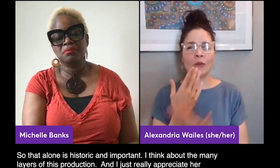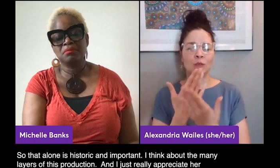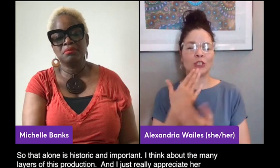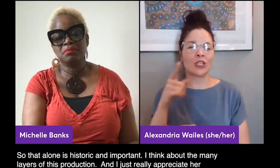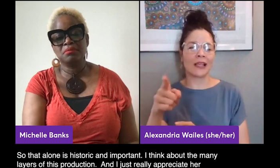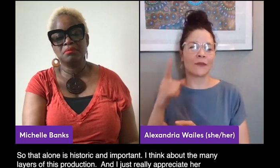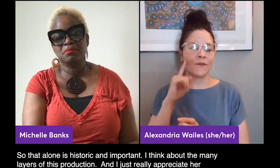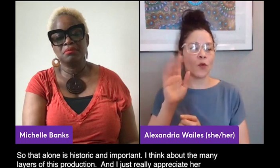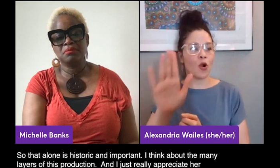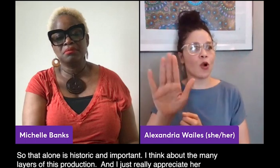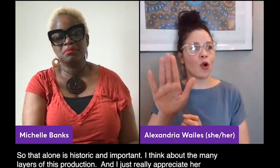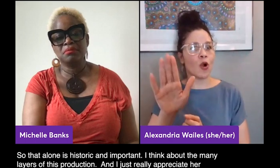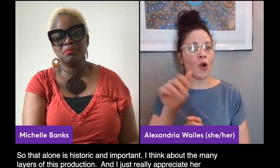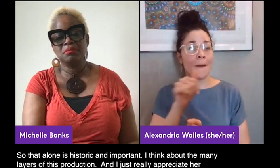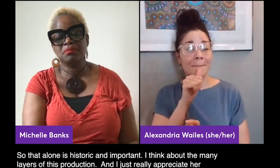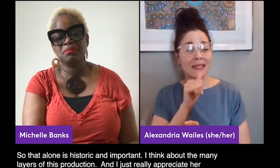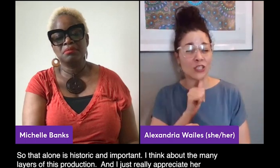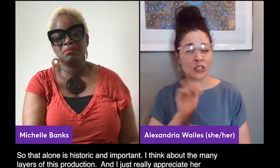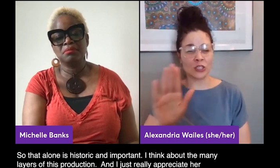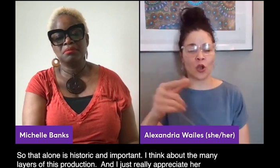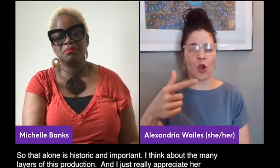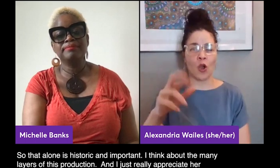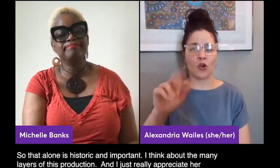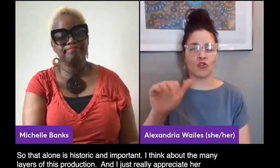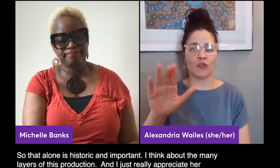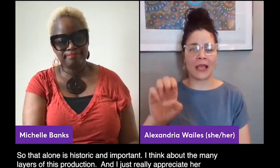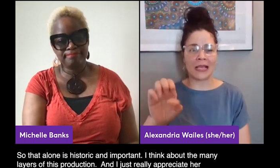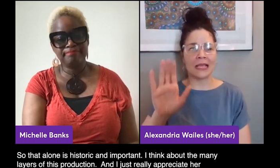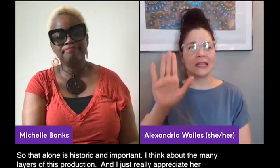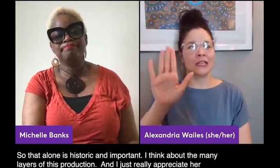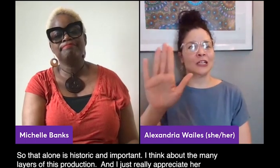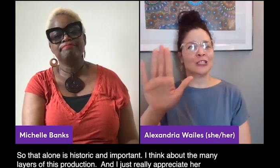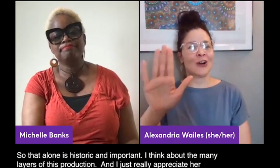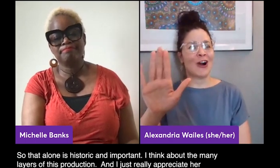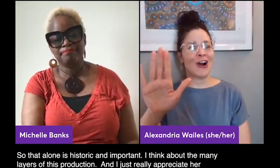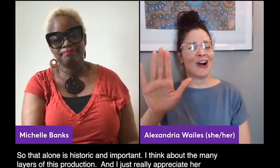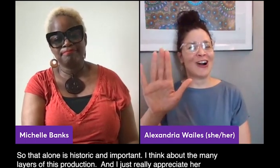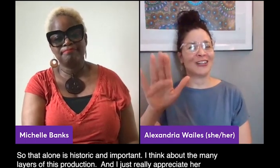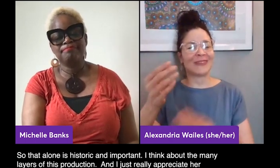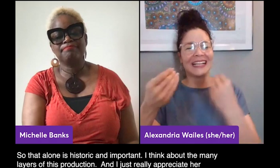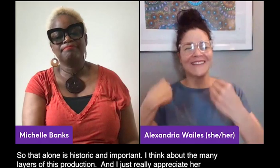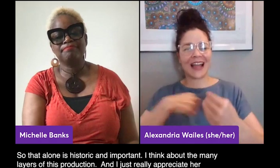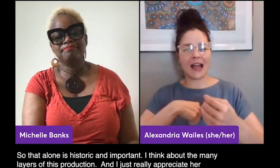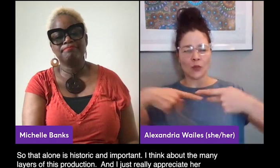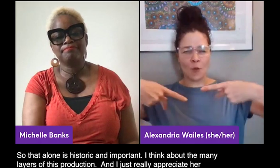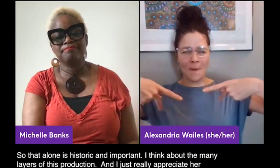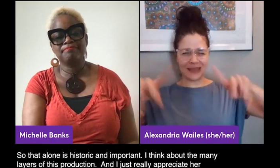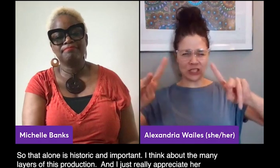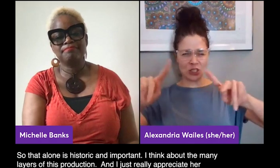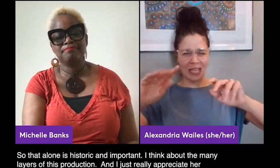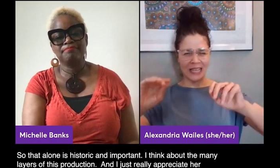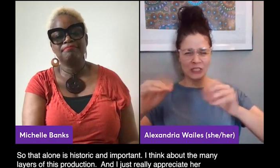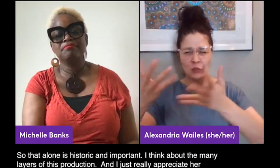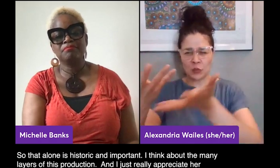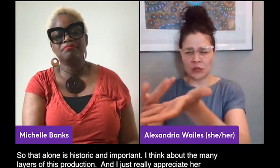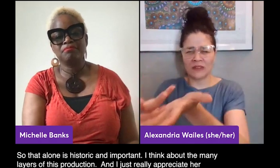grace and her giving us permission and sharing what she envisioned,